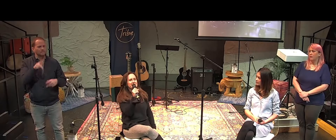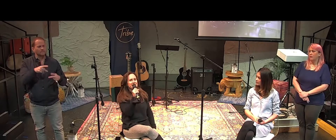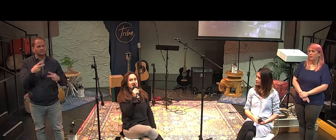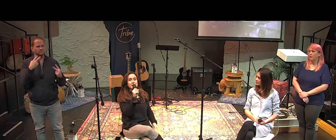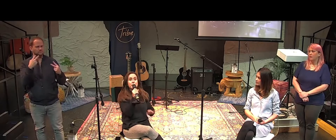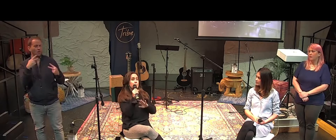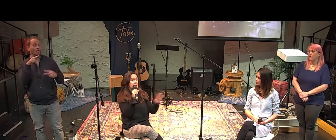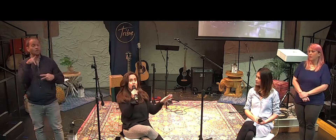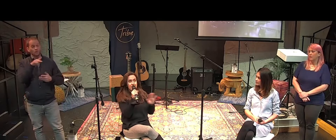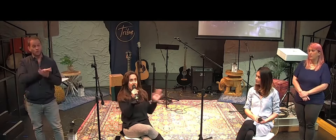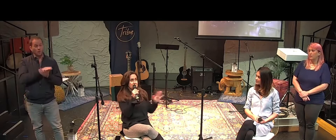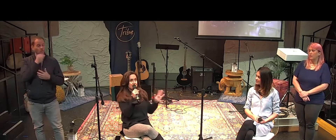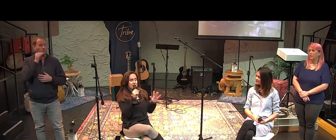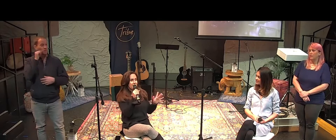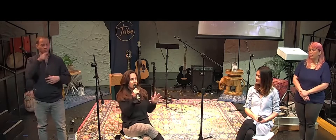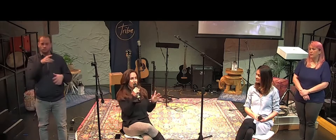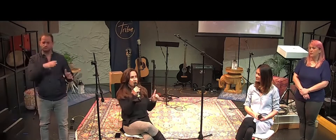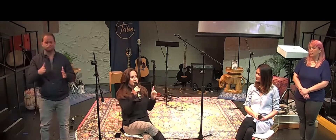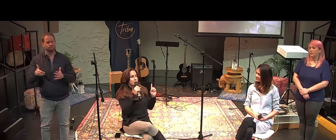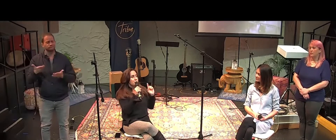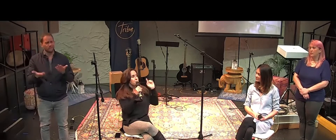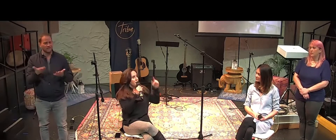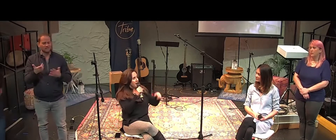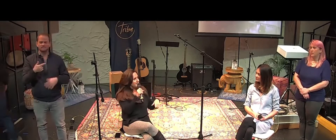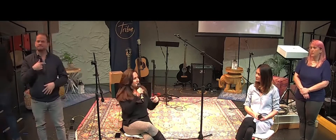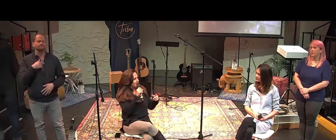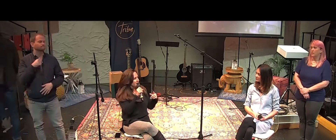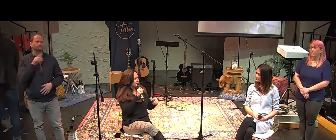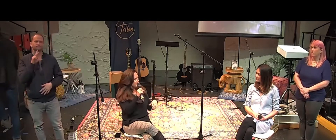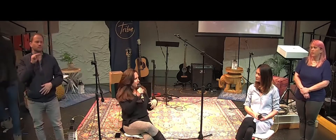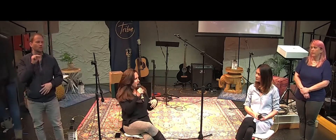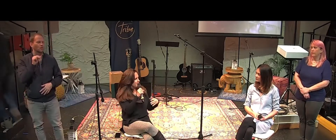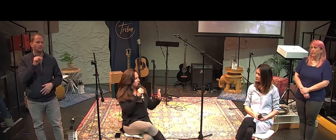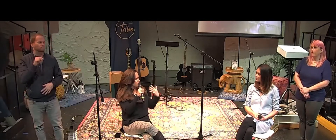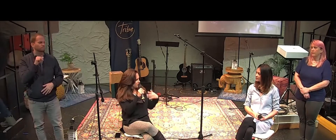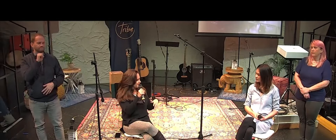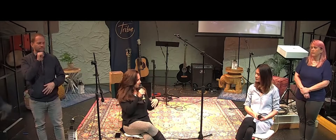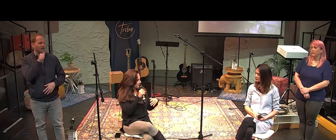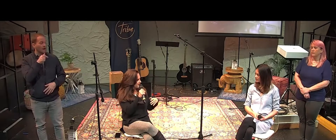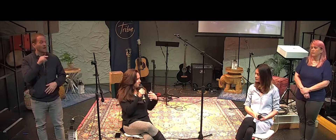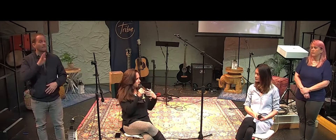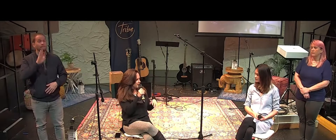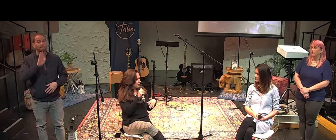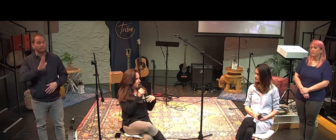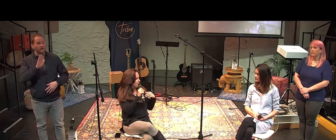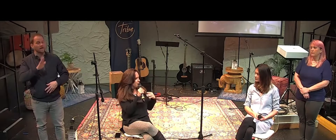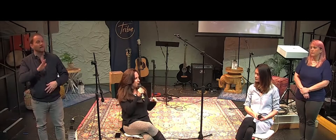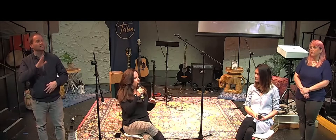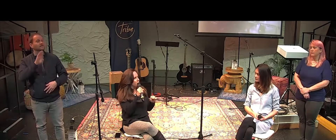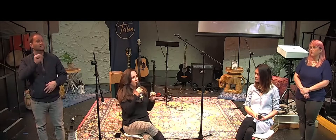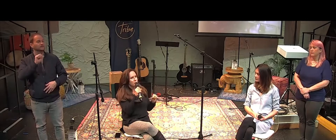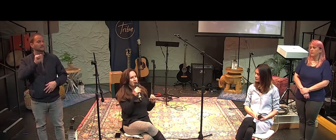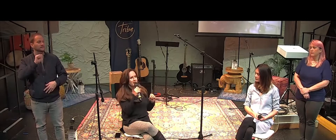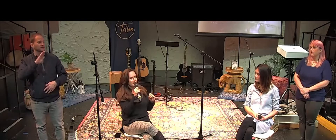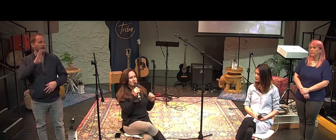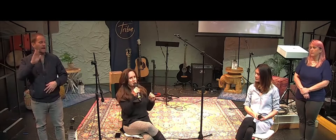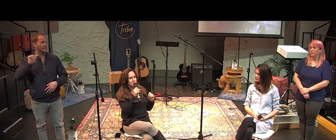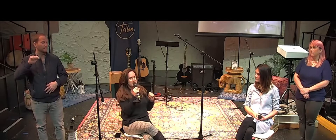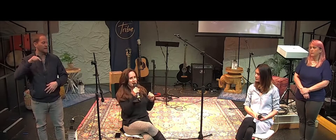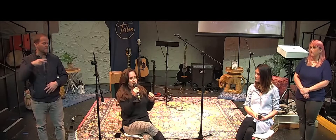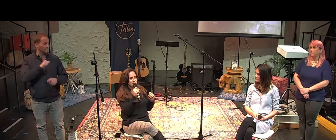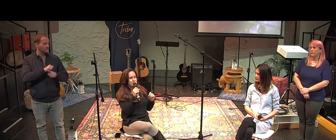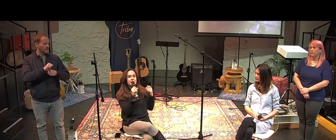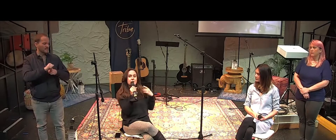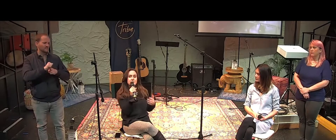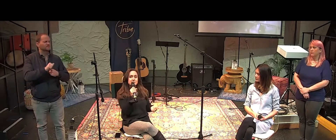super organized. But I'm not at all. But practicing the Sabbath has forced me to become a bit more organized with